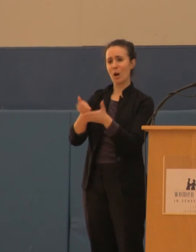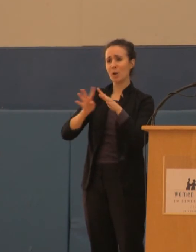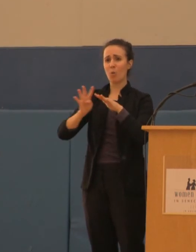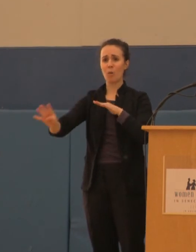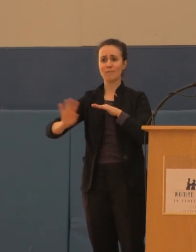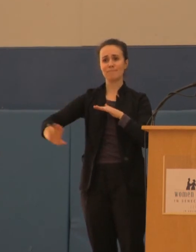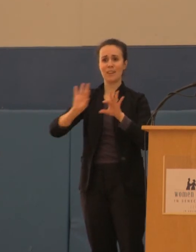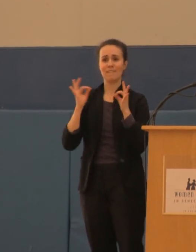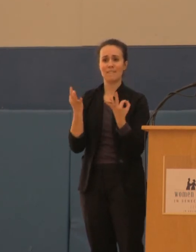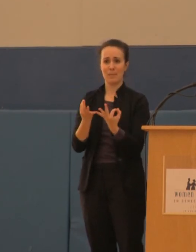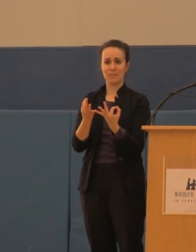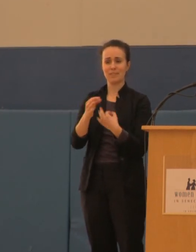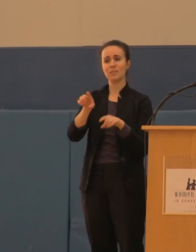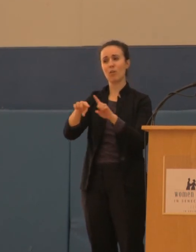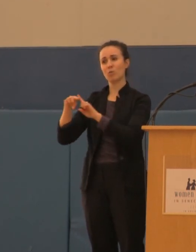families and more.